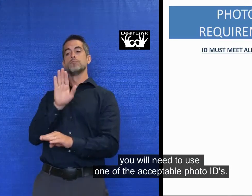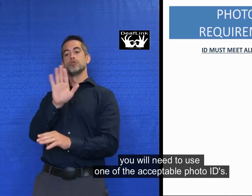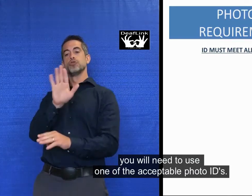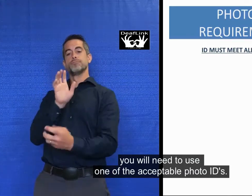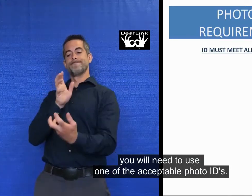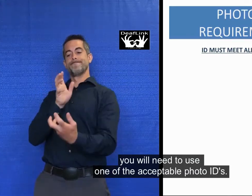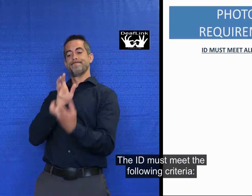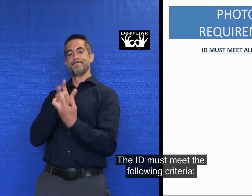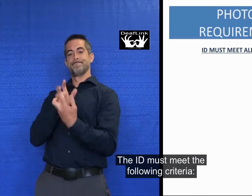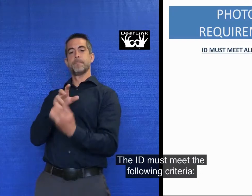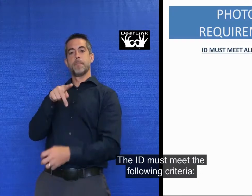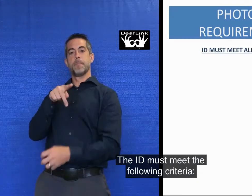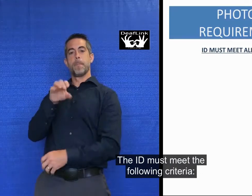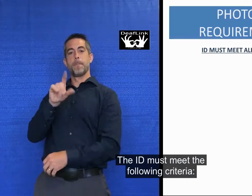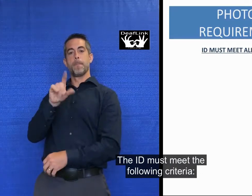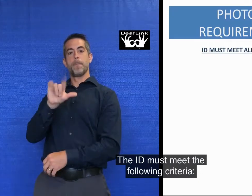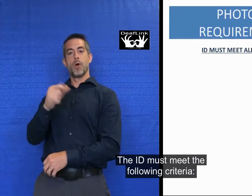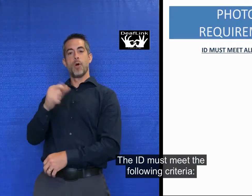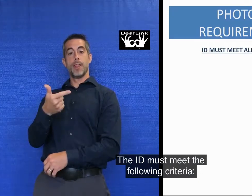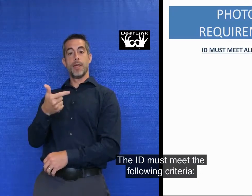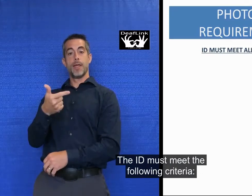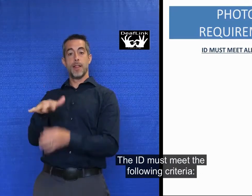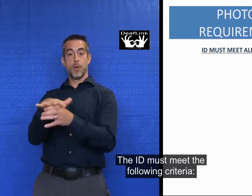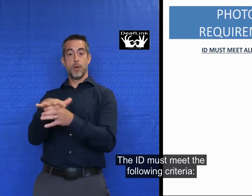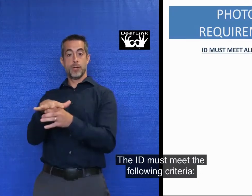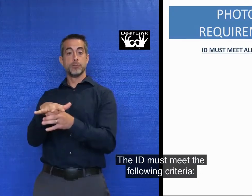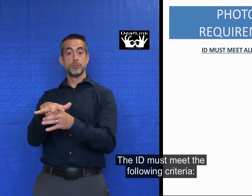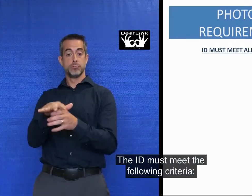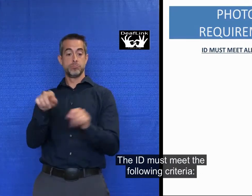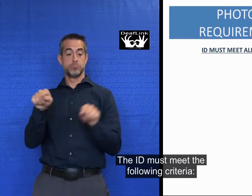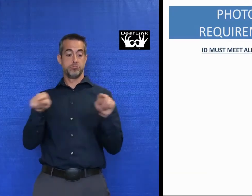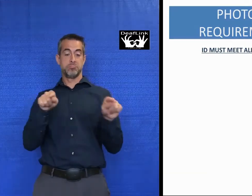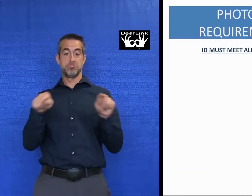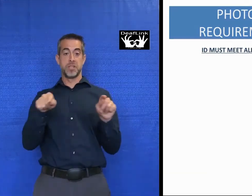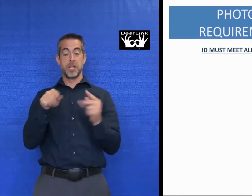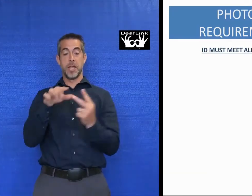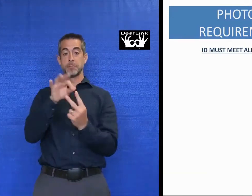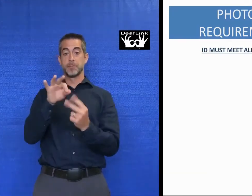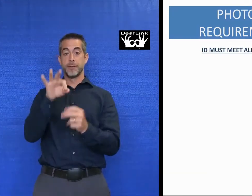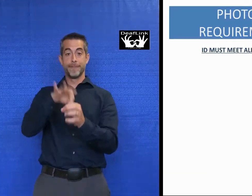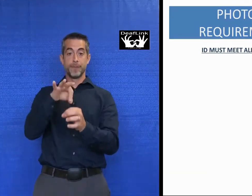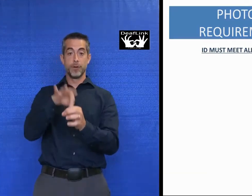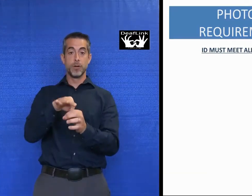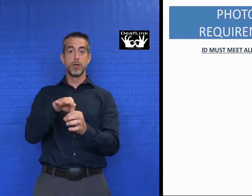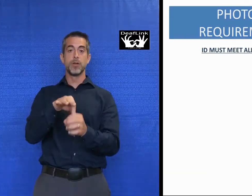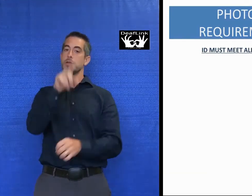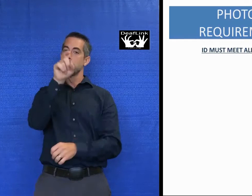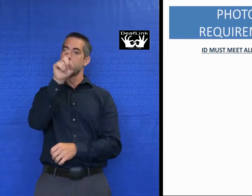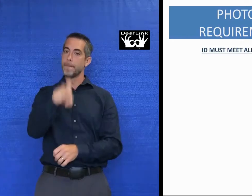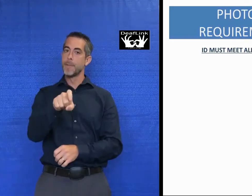photo IDs. The ID must meet the following criteria.